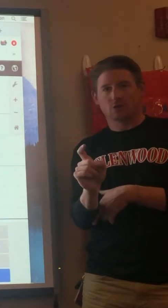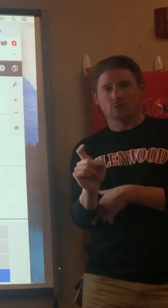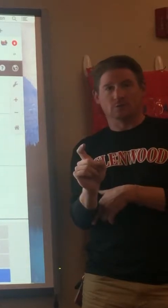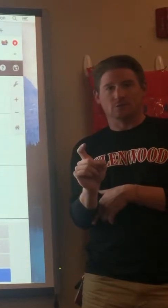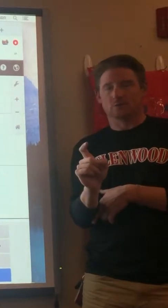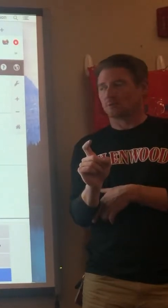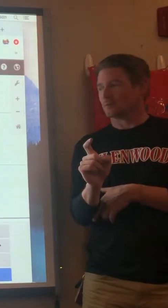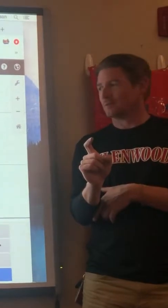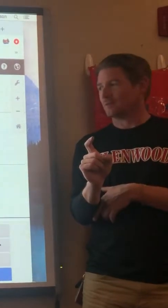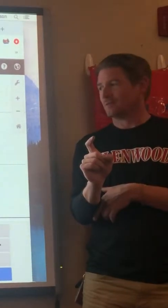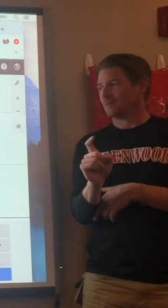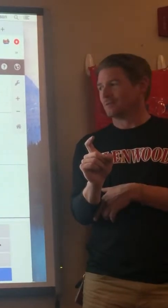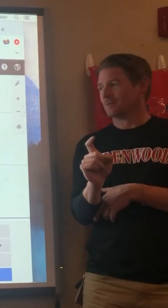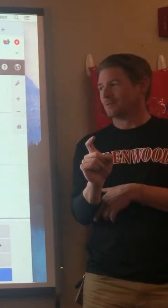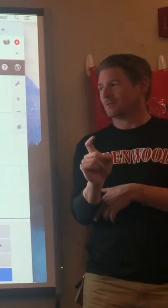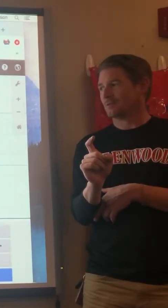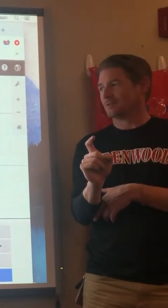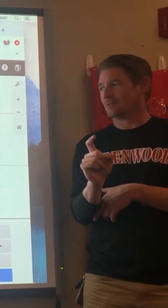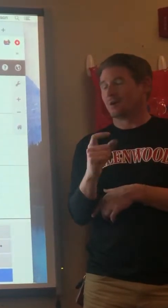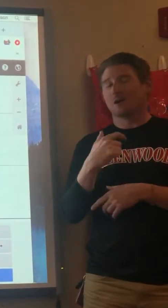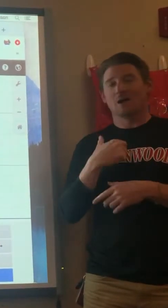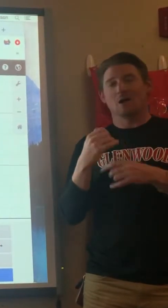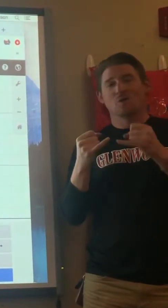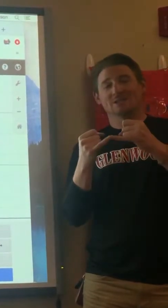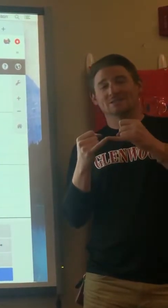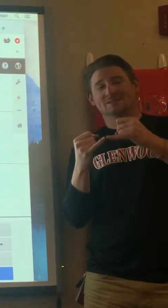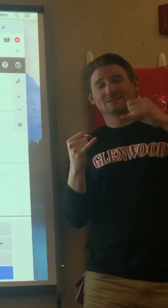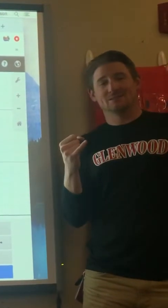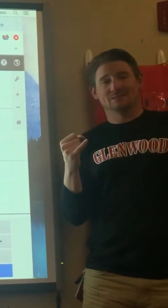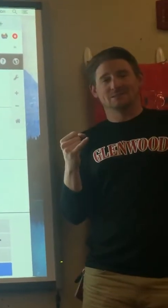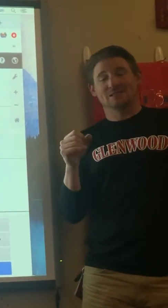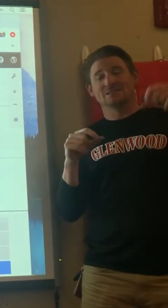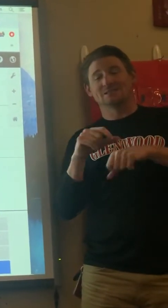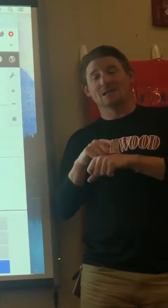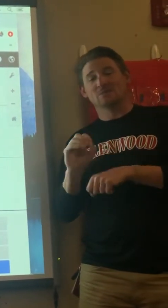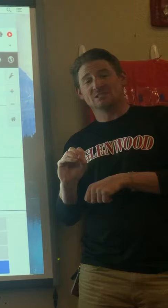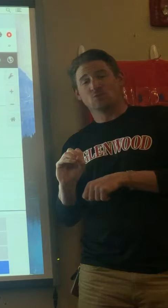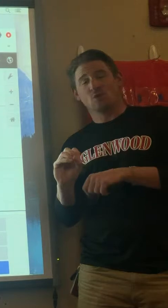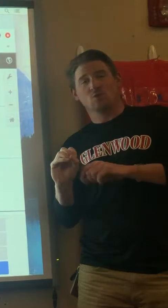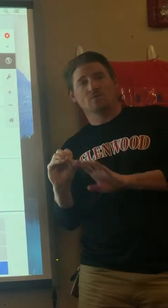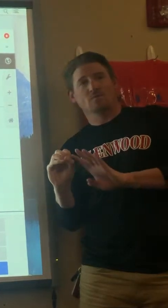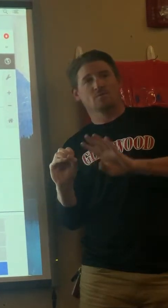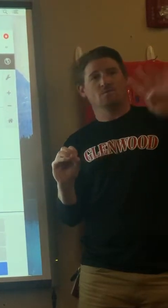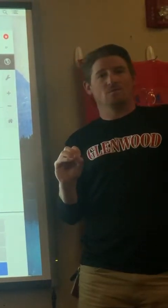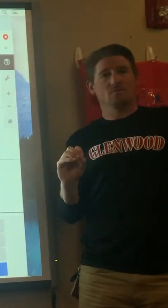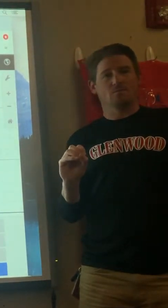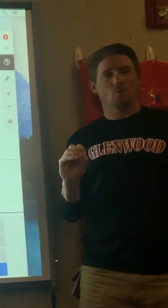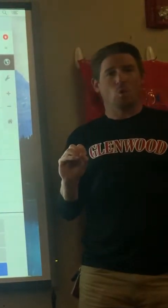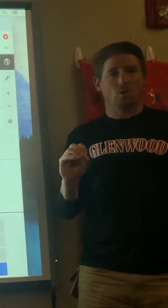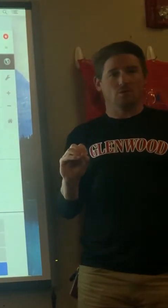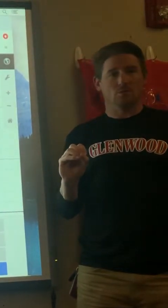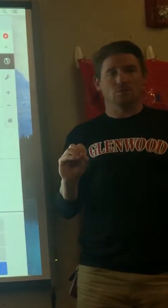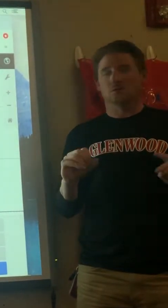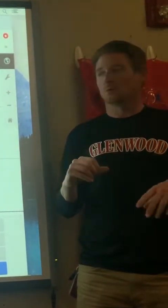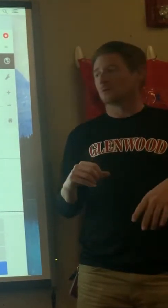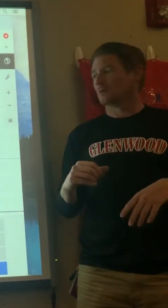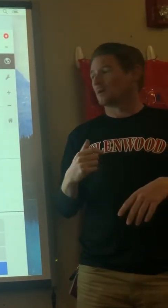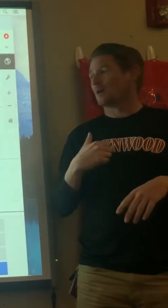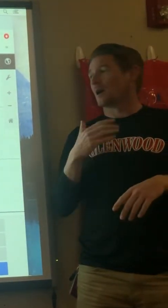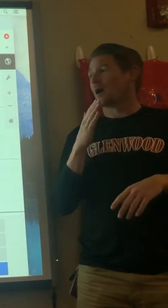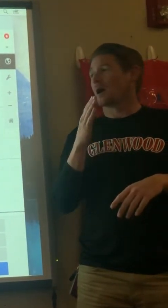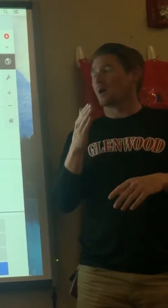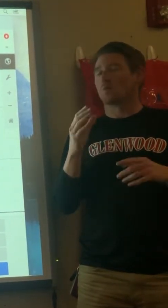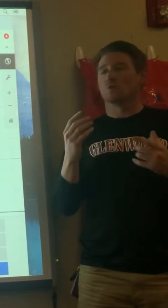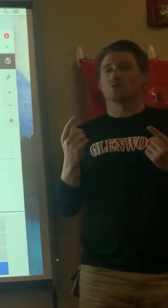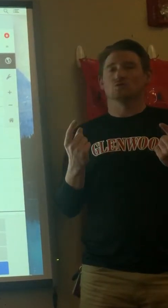okay? And I want this segment to go from time 0 to, we said, time 4, right? So I'm gonna do